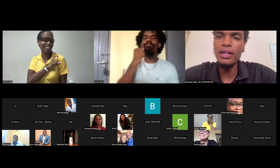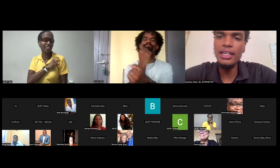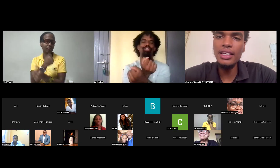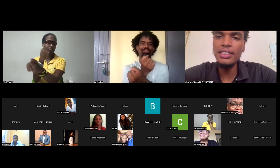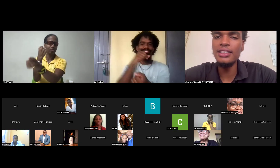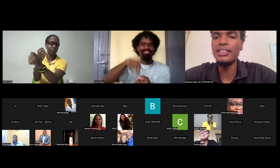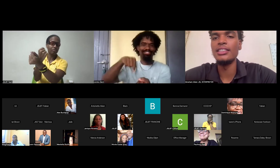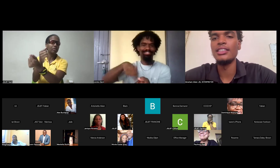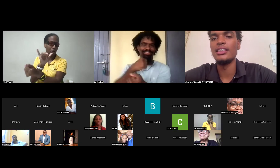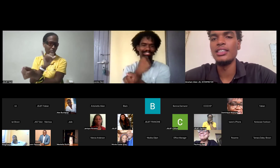police,